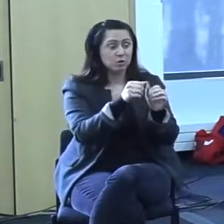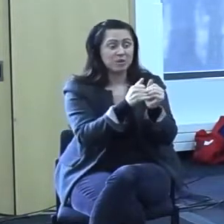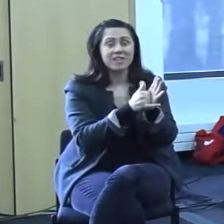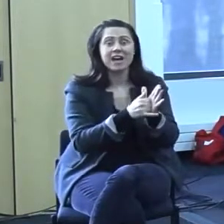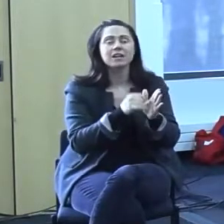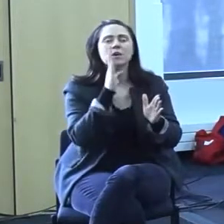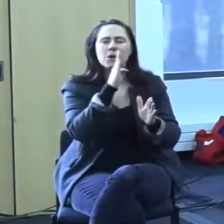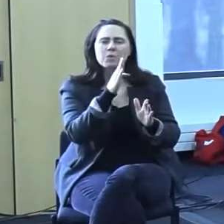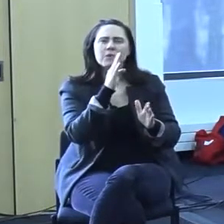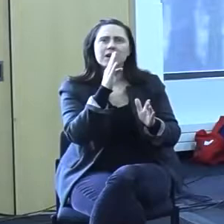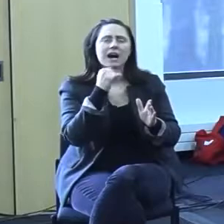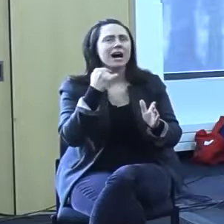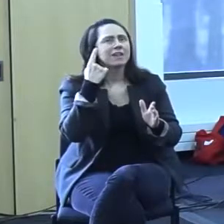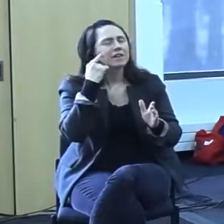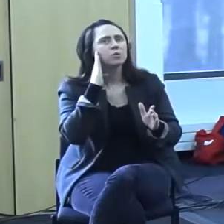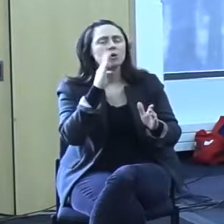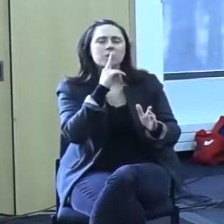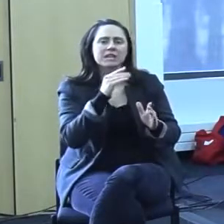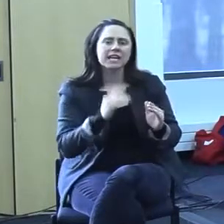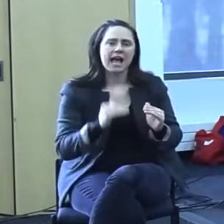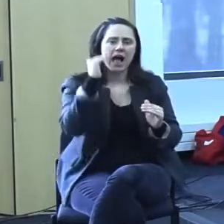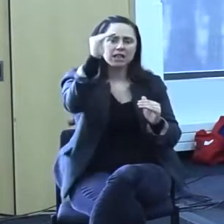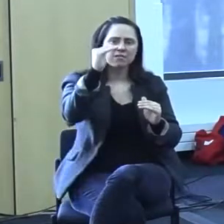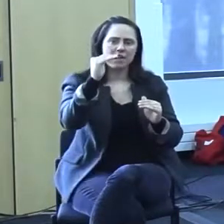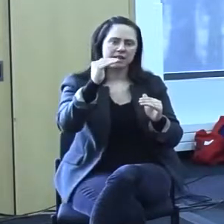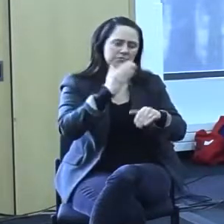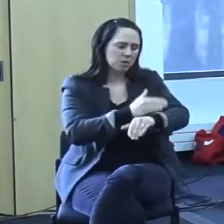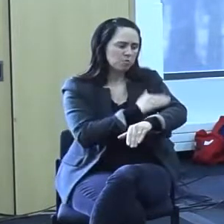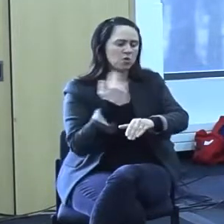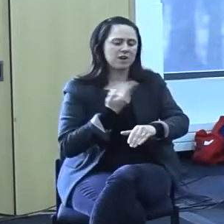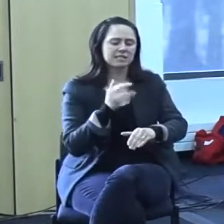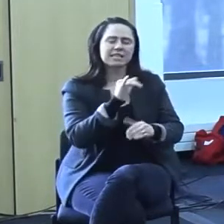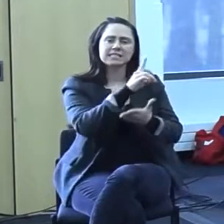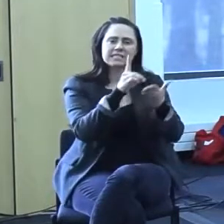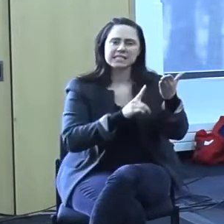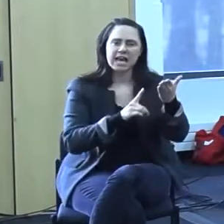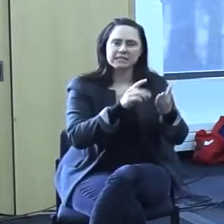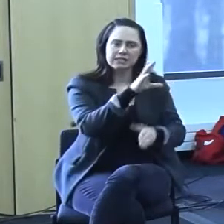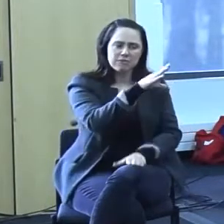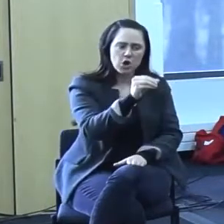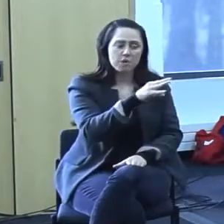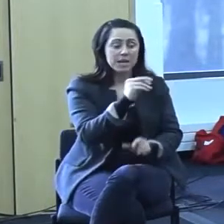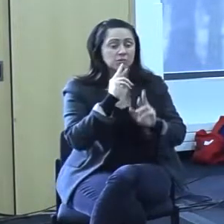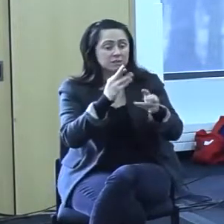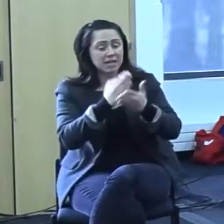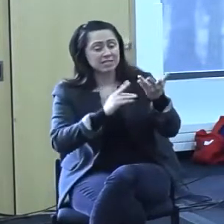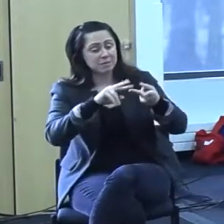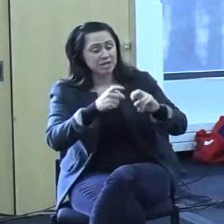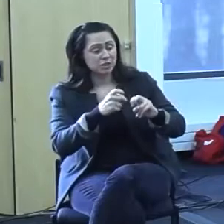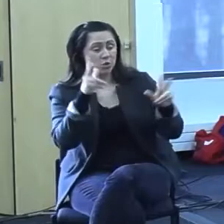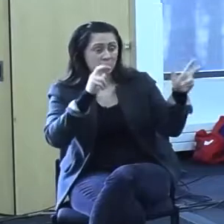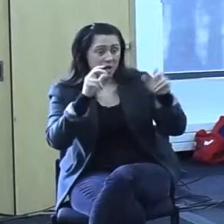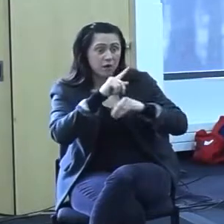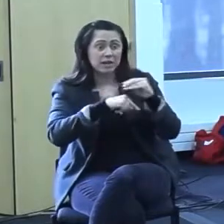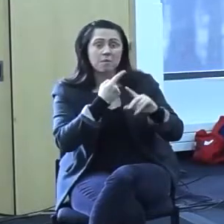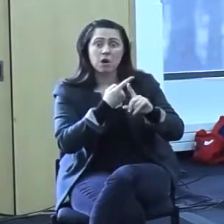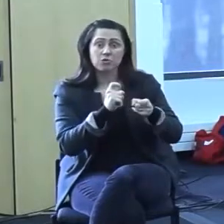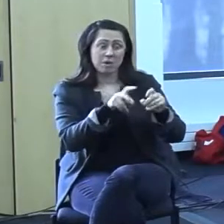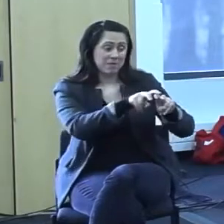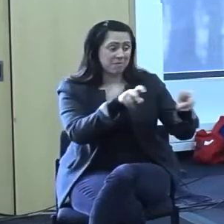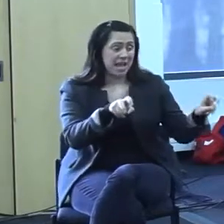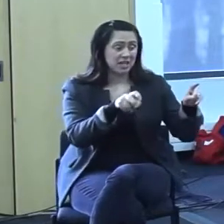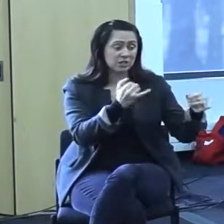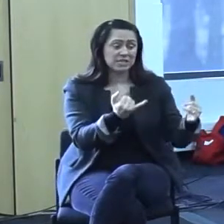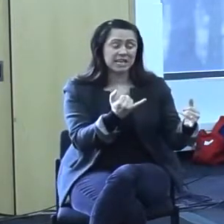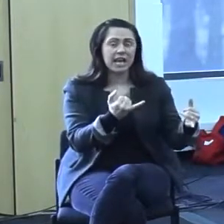us as a design firm and respond to some of the issues that we're hearing about from the